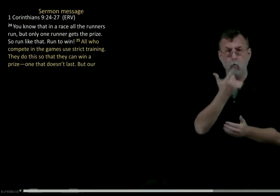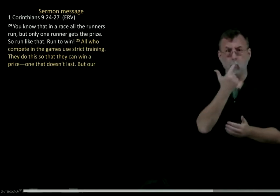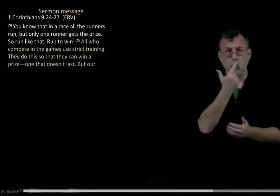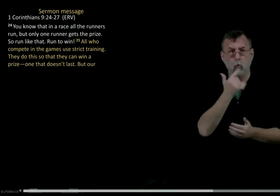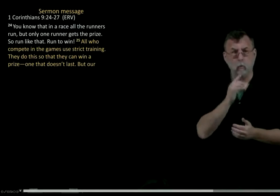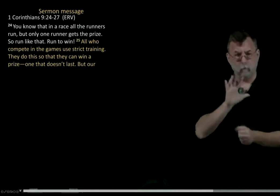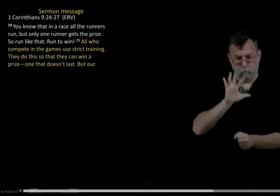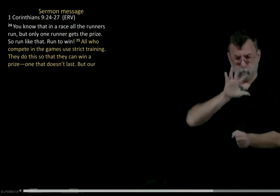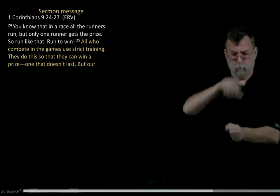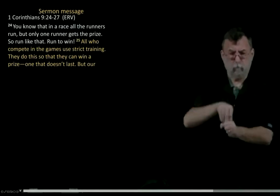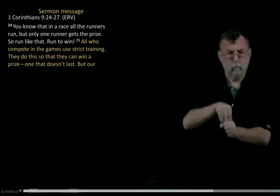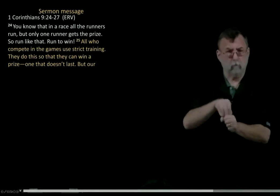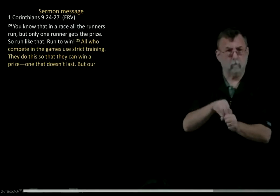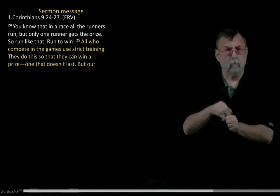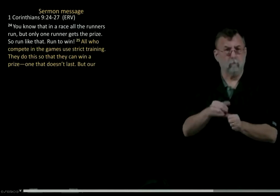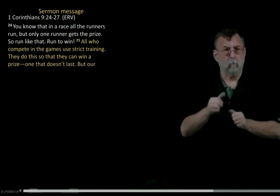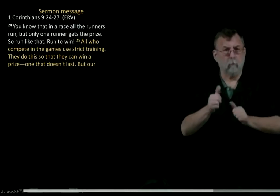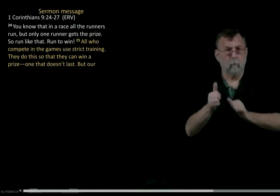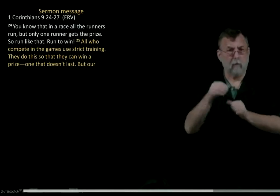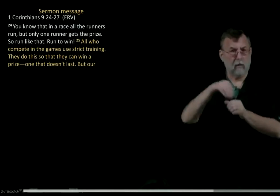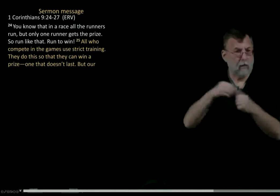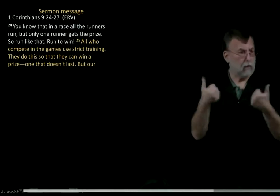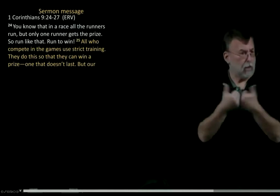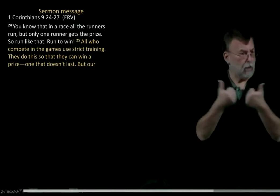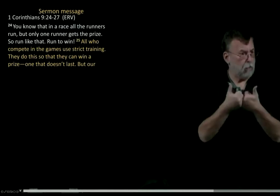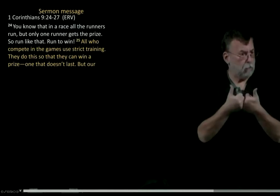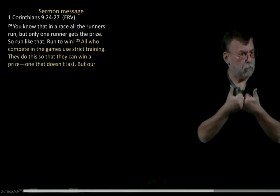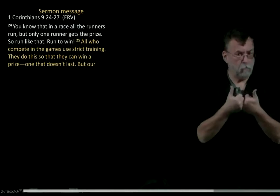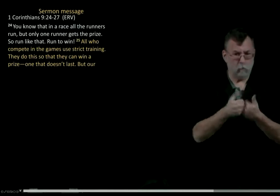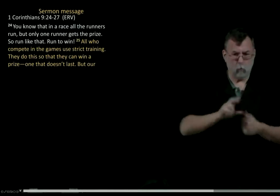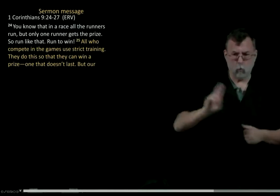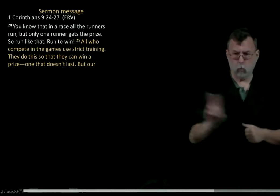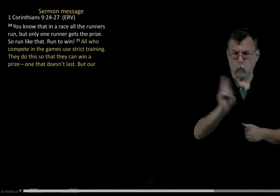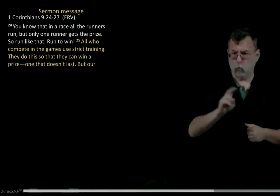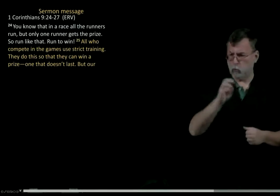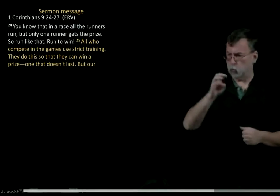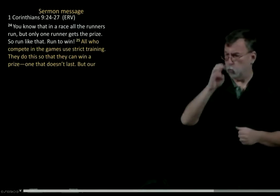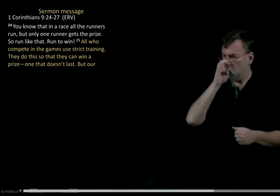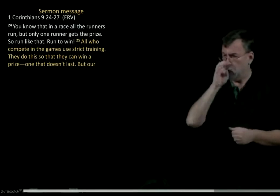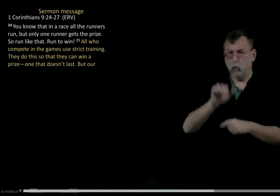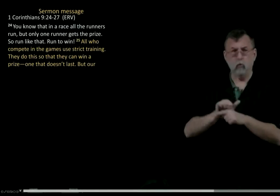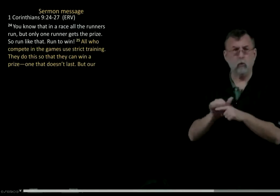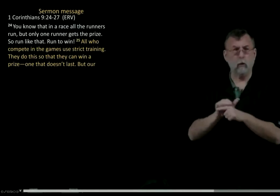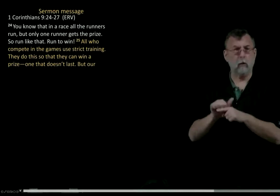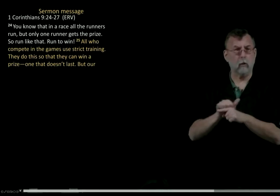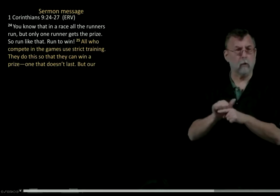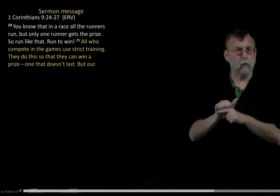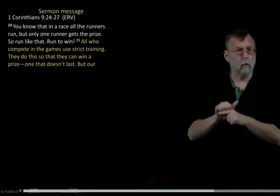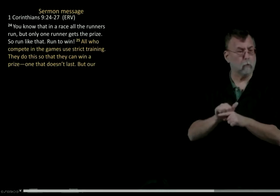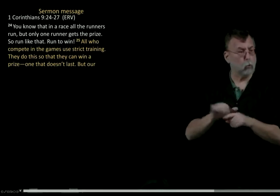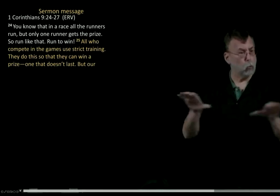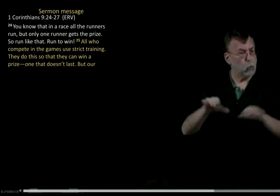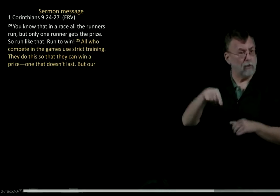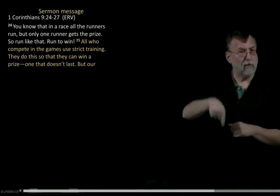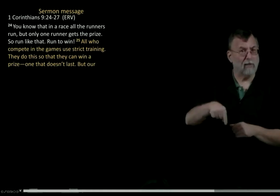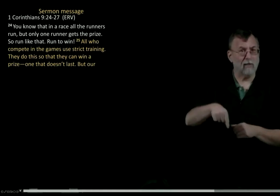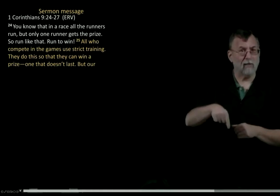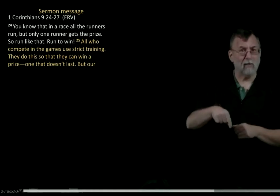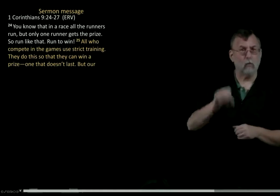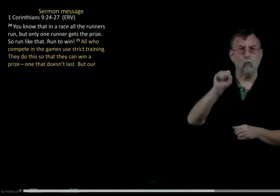verse 25. It says, all who compete in the games use strict training.